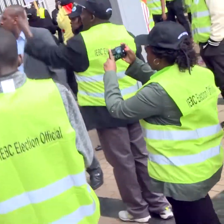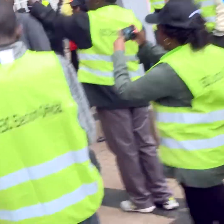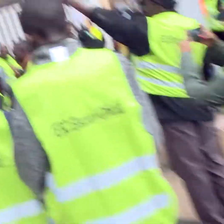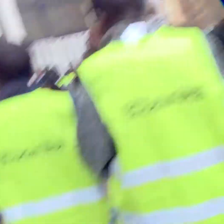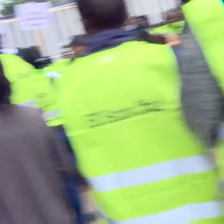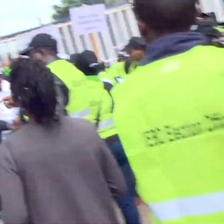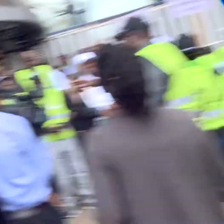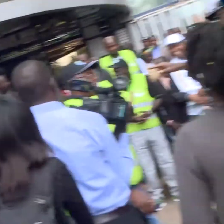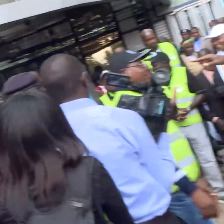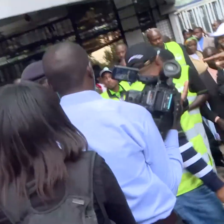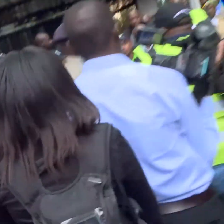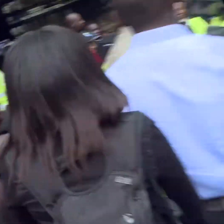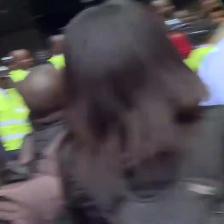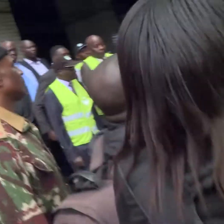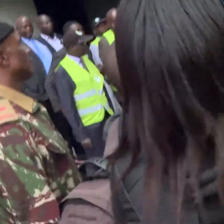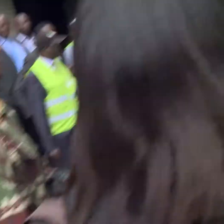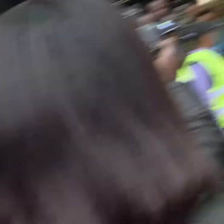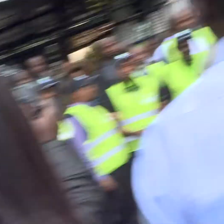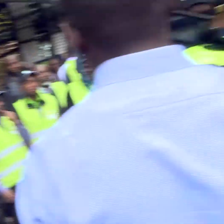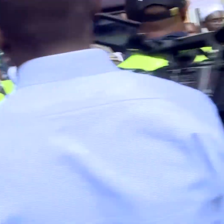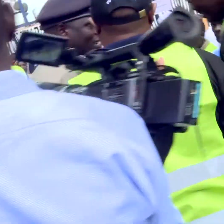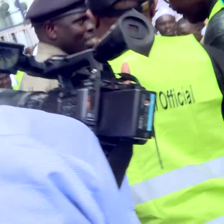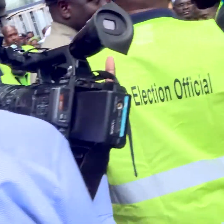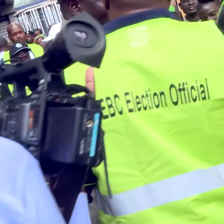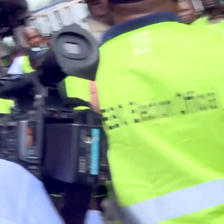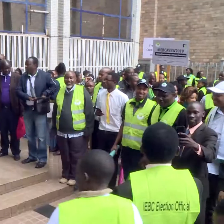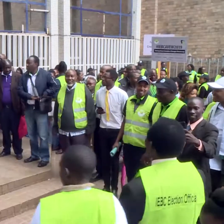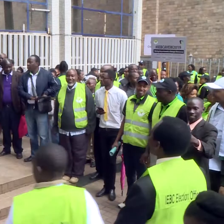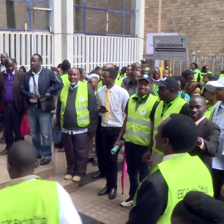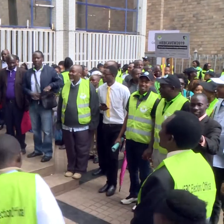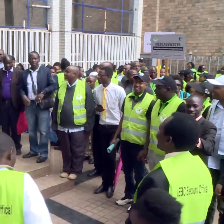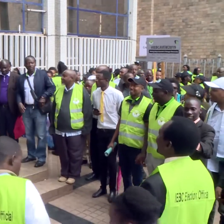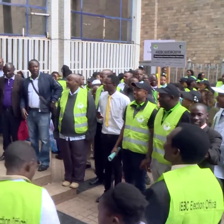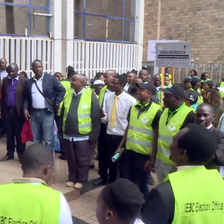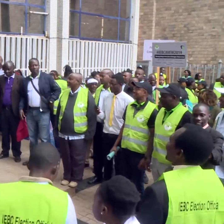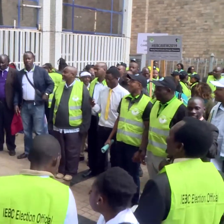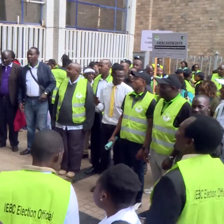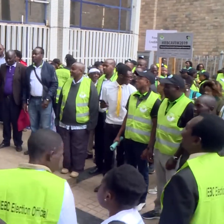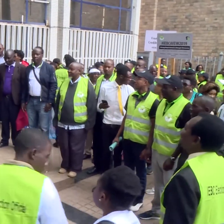Please come down so that we allow the gentleman to walk.